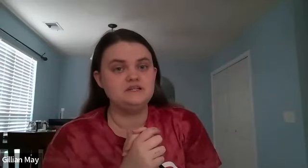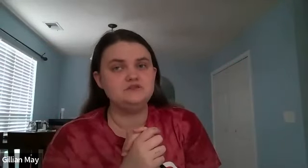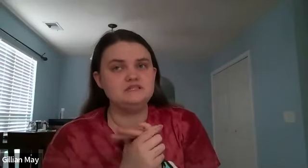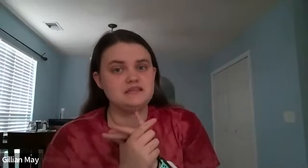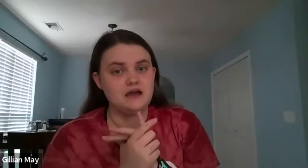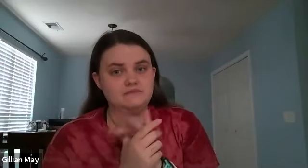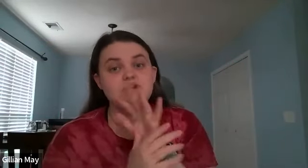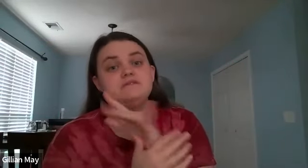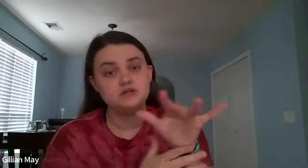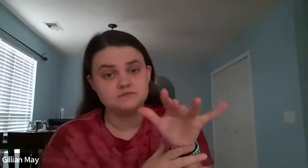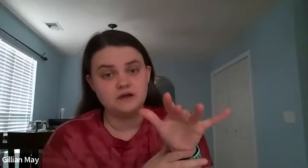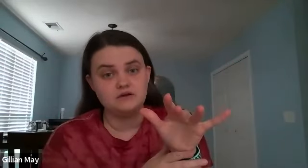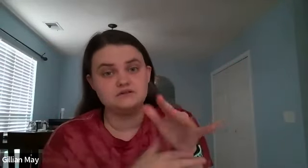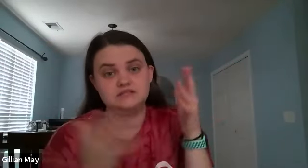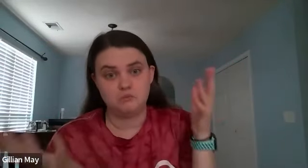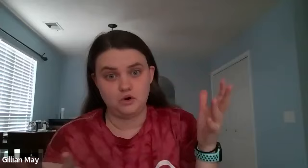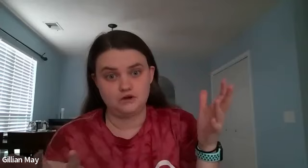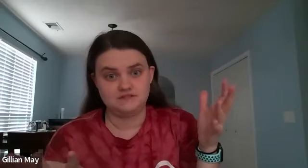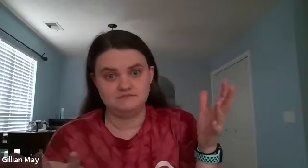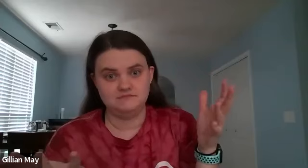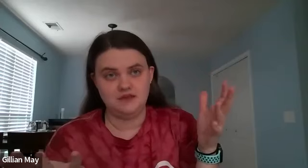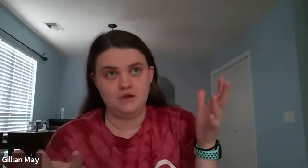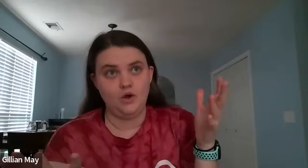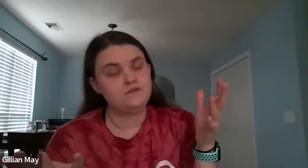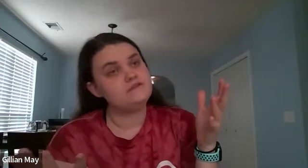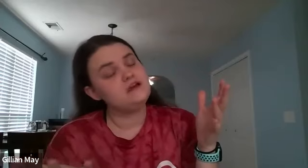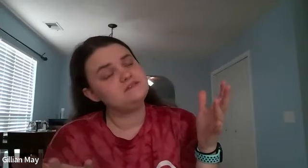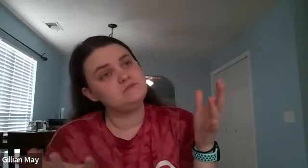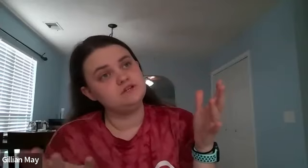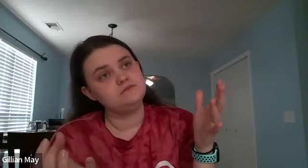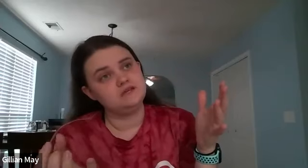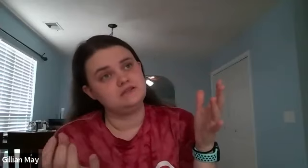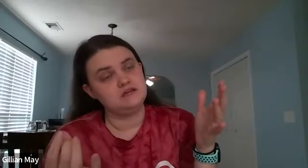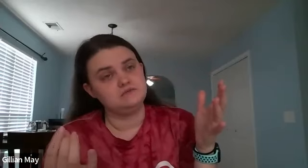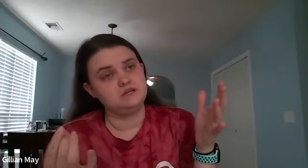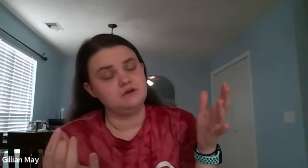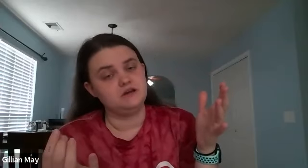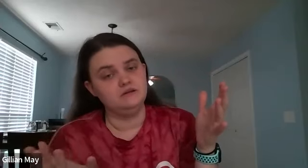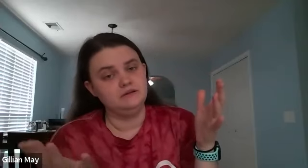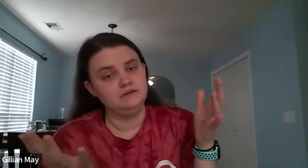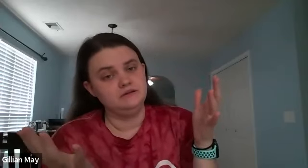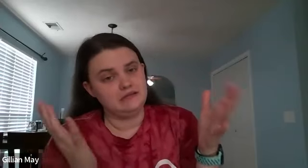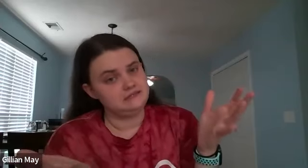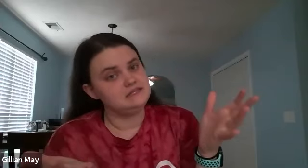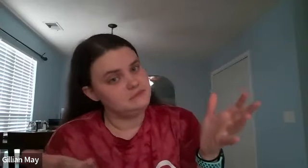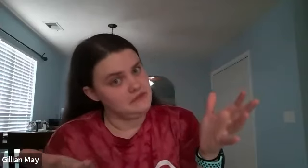to finger spell some words. Hopefully they're not the same words from last week, but they can tend to be that